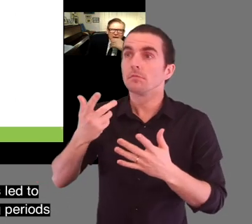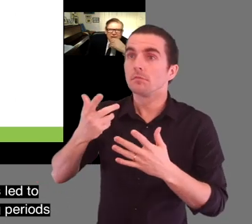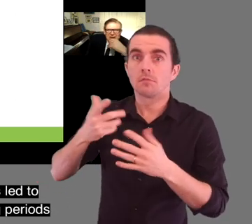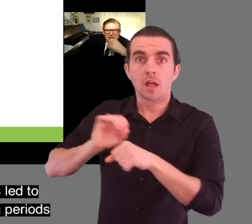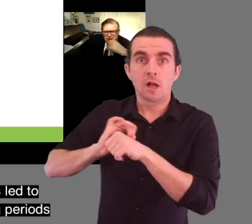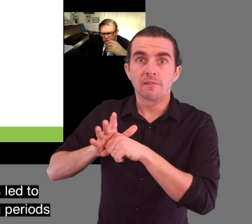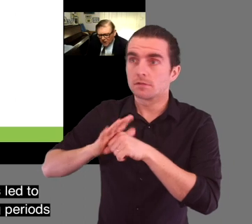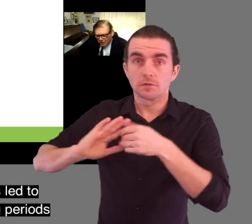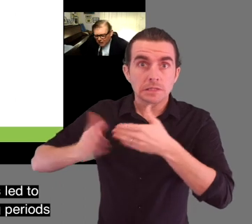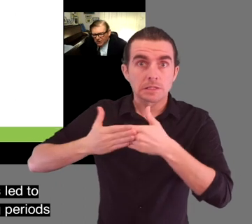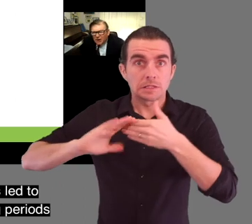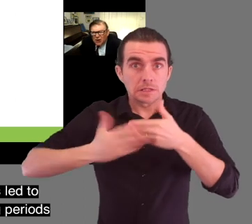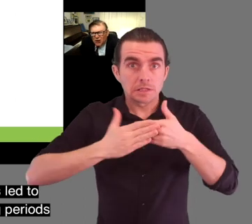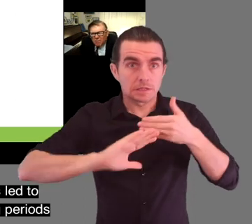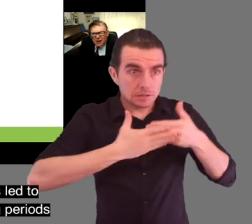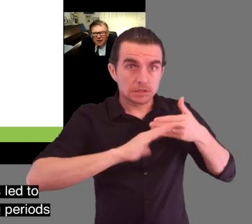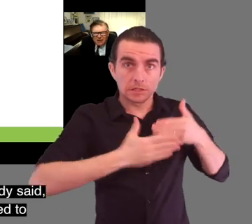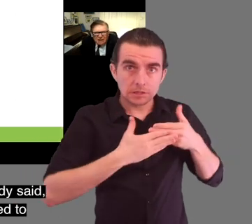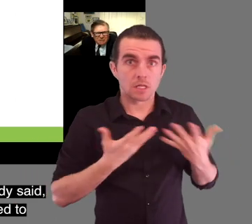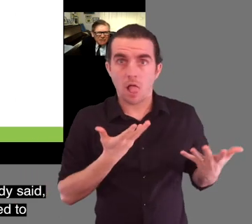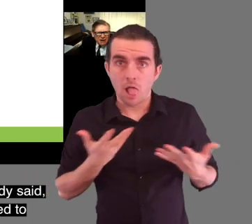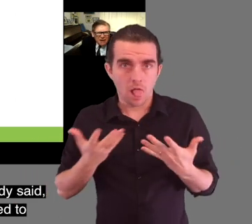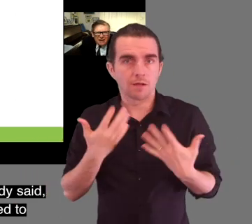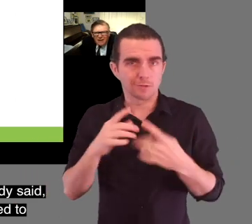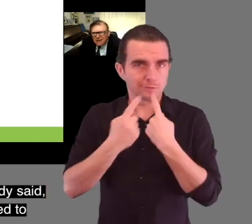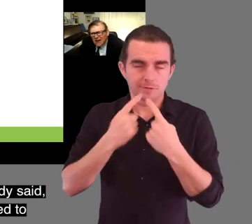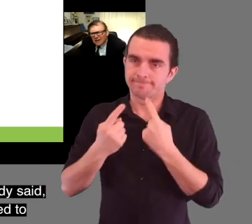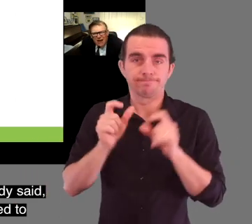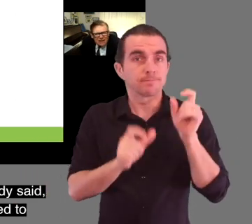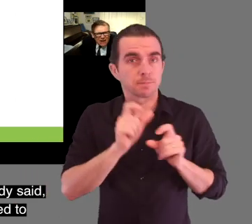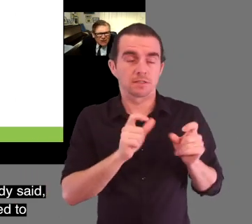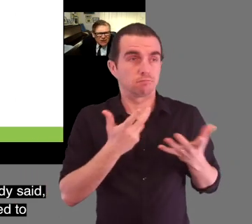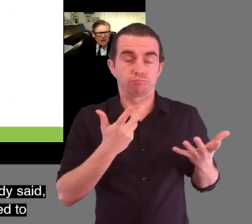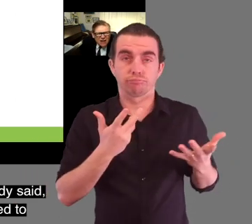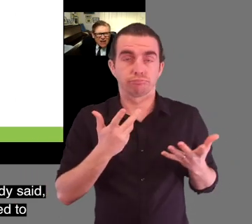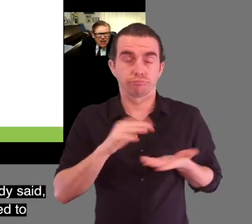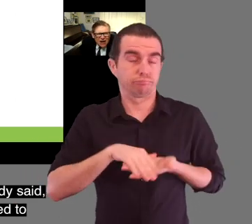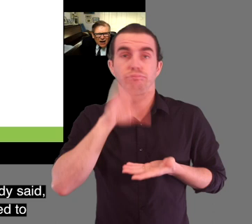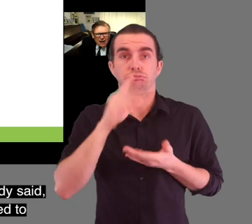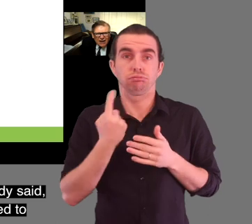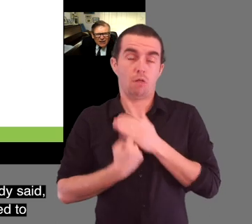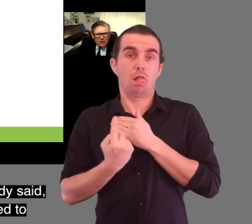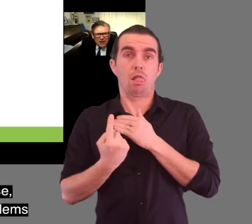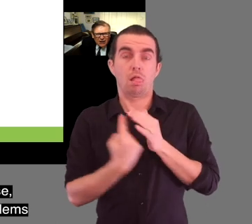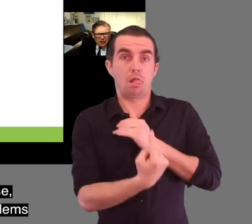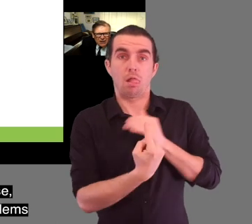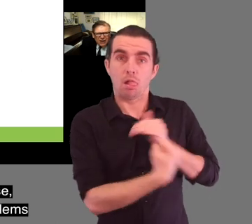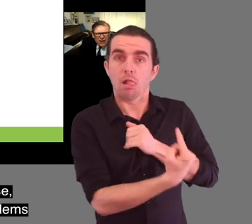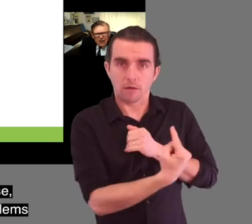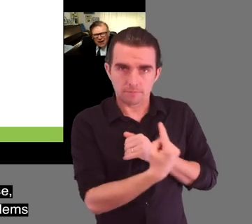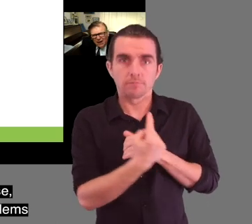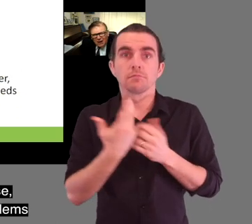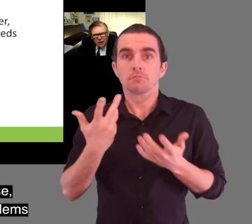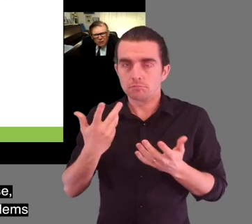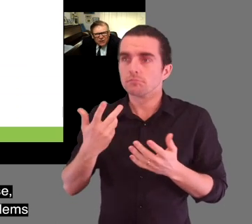Lockdown measures led to school closures for long periods, and as we've already said, this led to isolation. It led to an increase